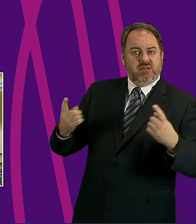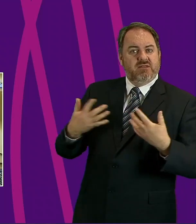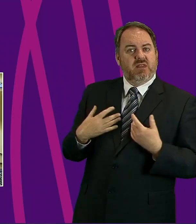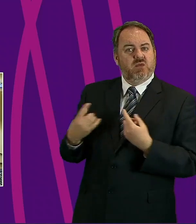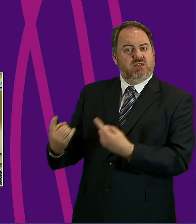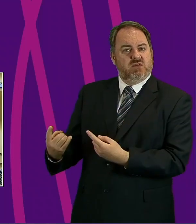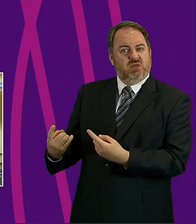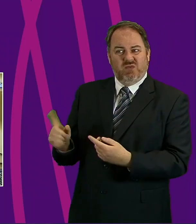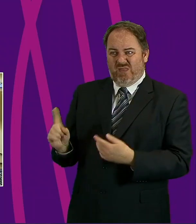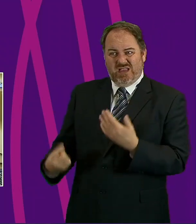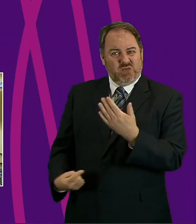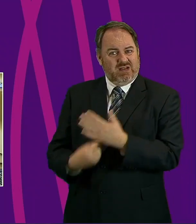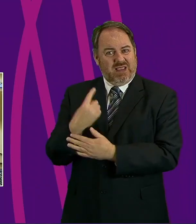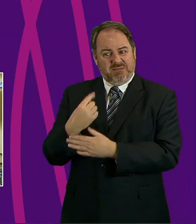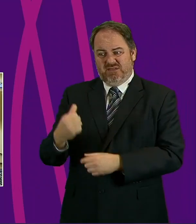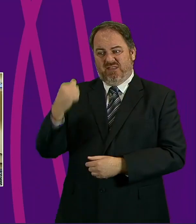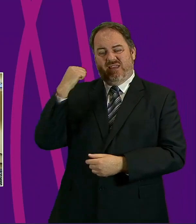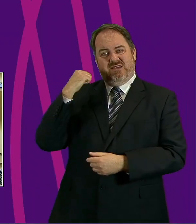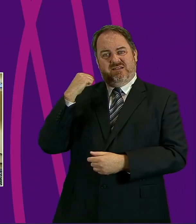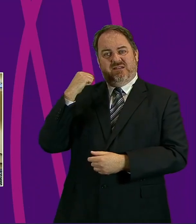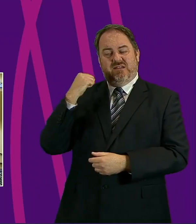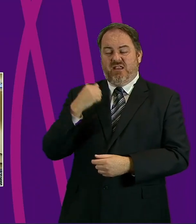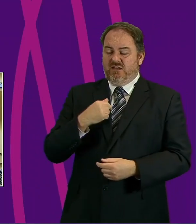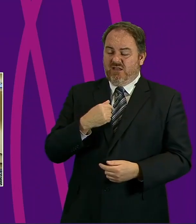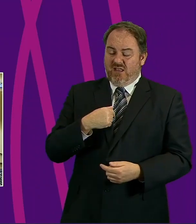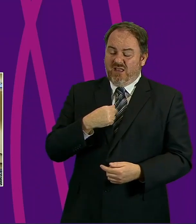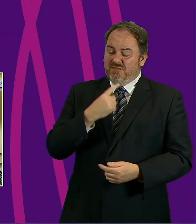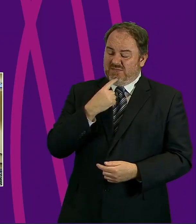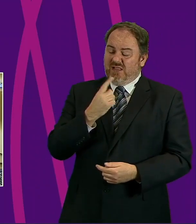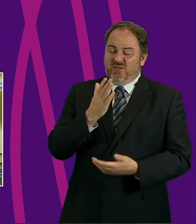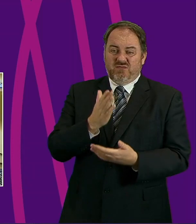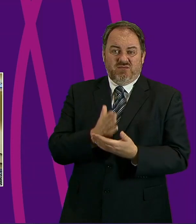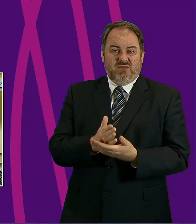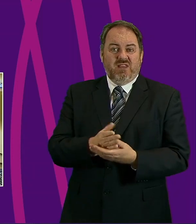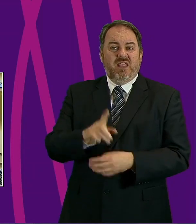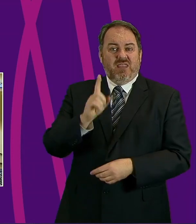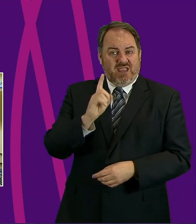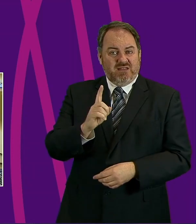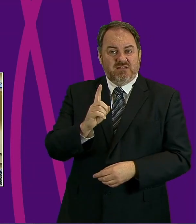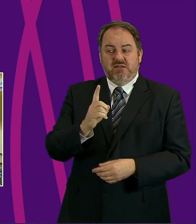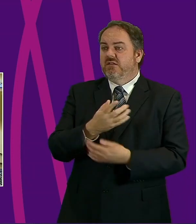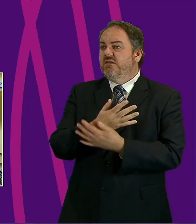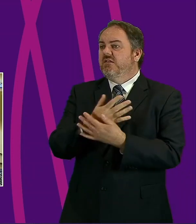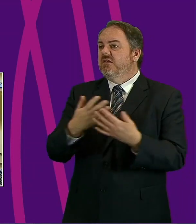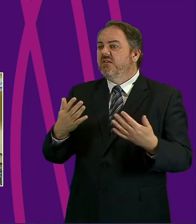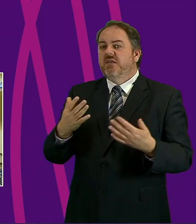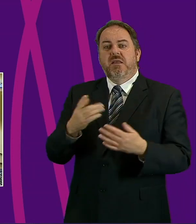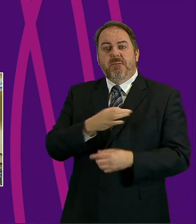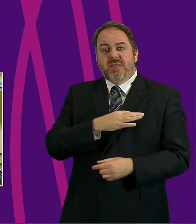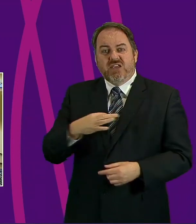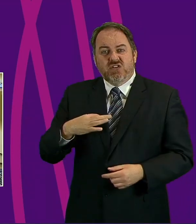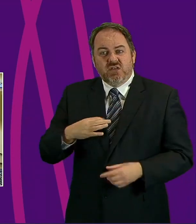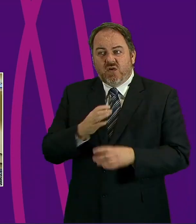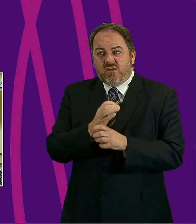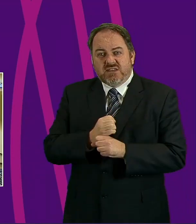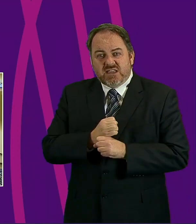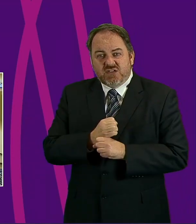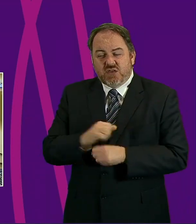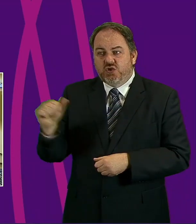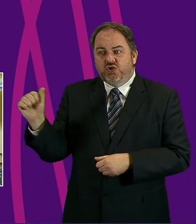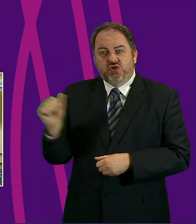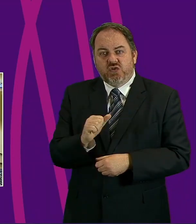the situation, and I believe that while it is perfectly legitimate for people to question whether patient confidentiality should have been such a